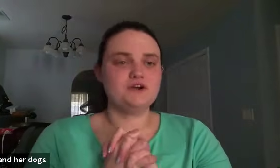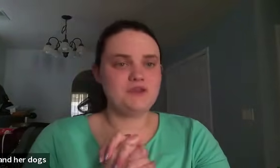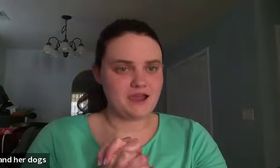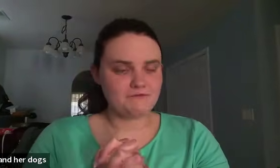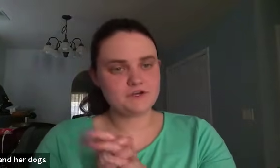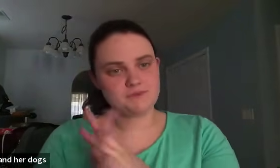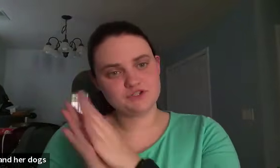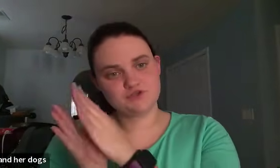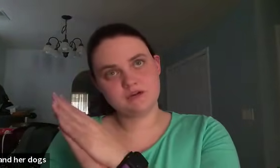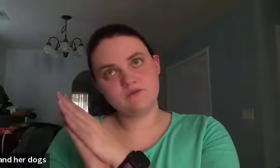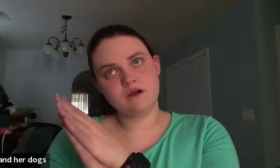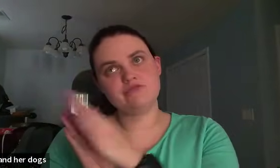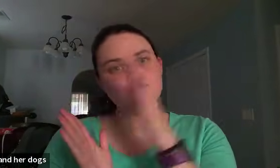so now for numbers 21 through